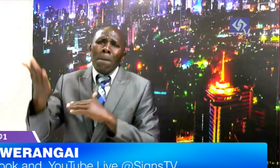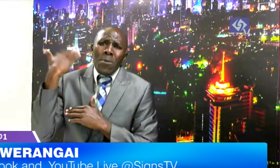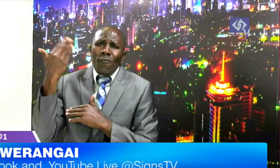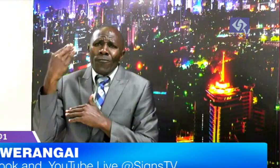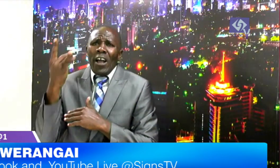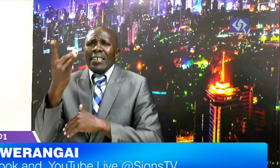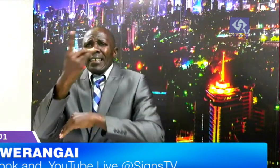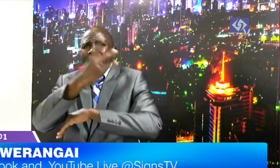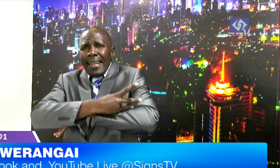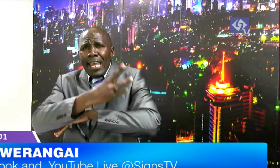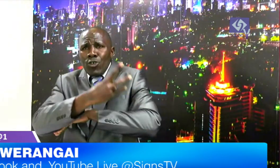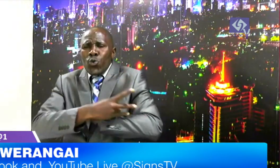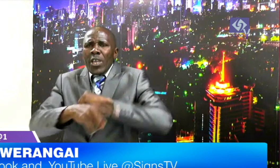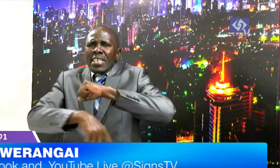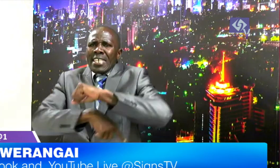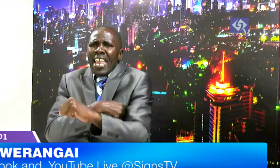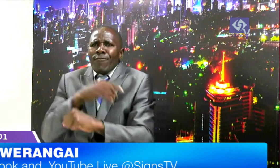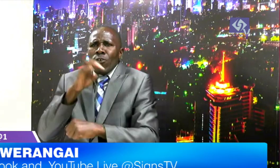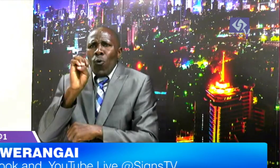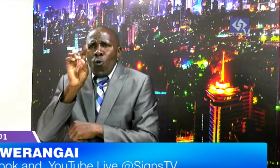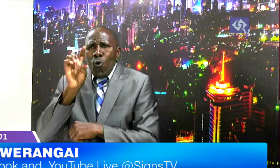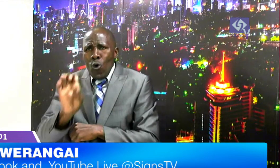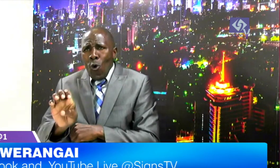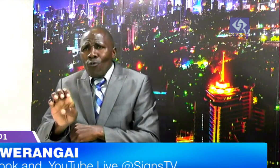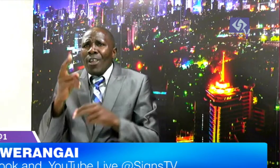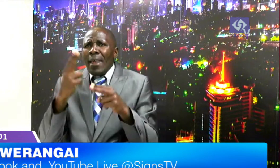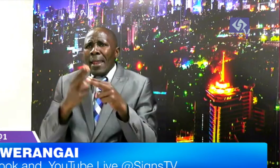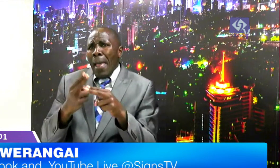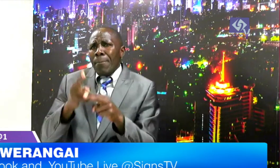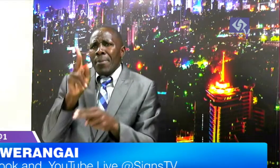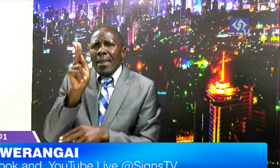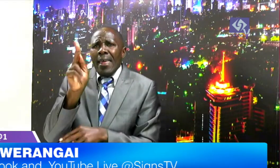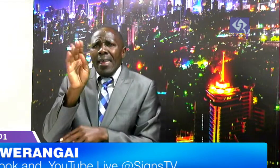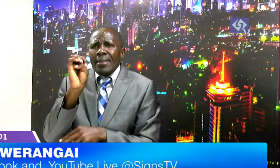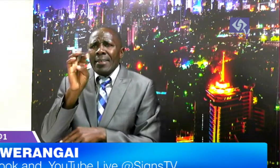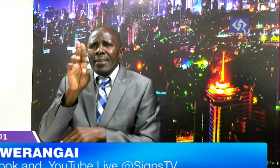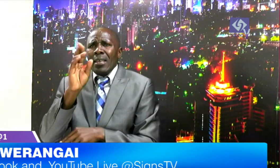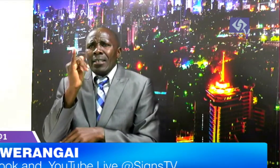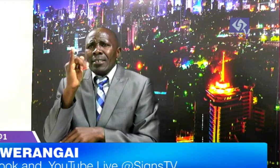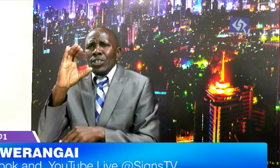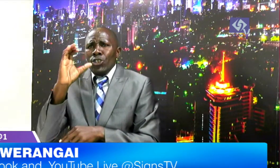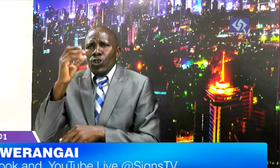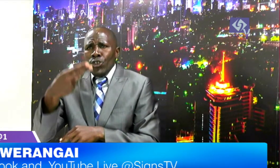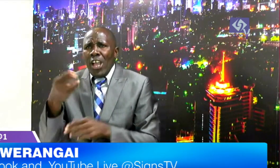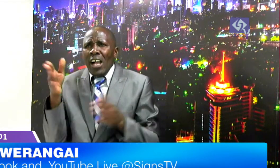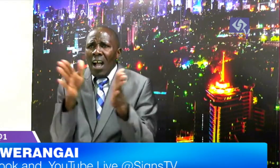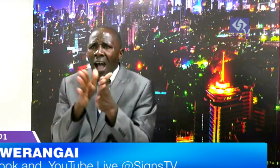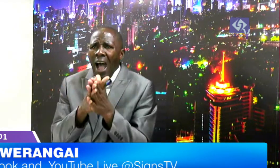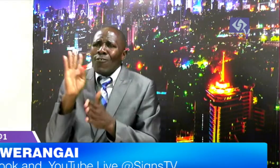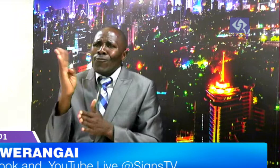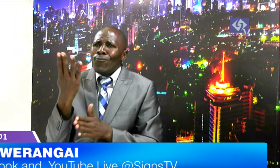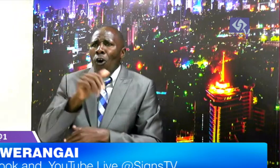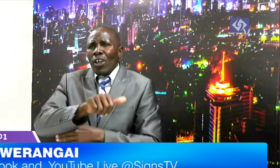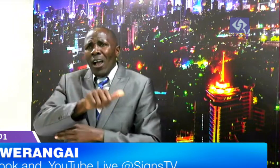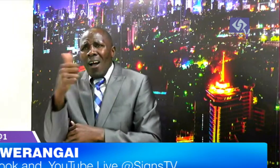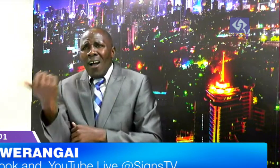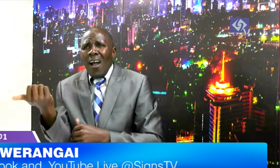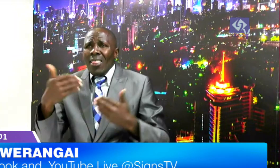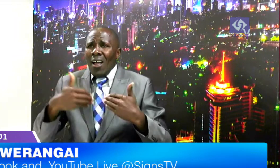On to our next news item. The former NHIF Chief Executive Richard